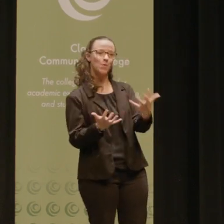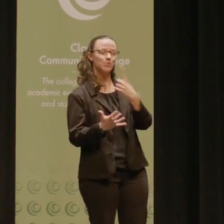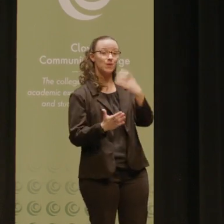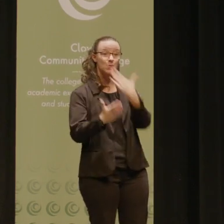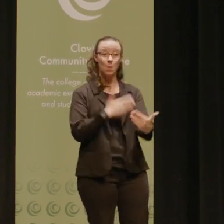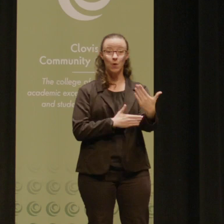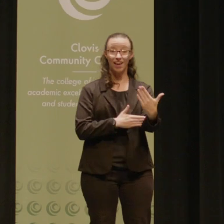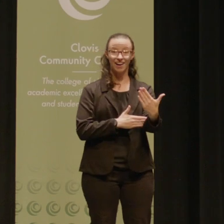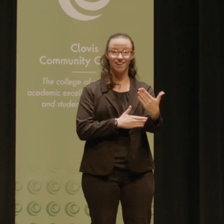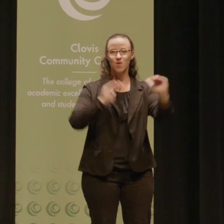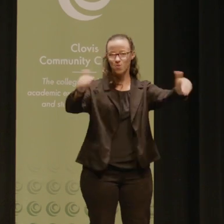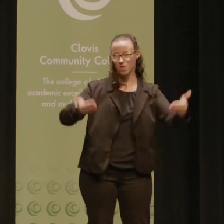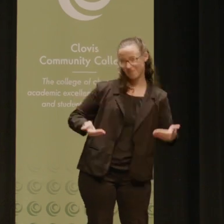welcome.